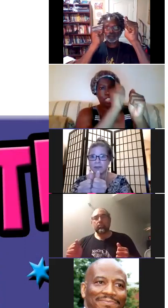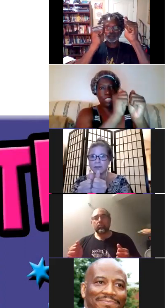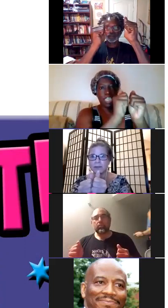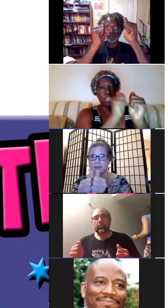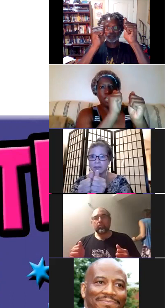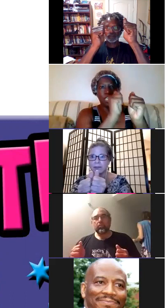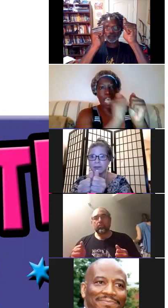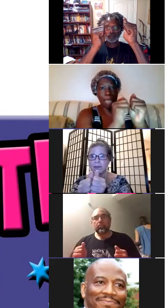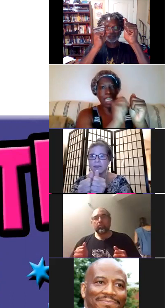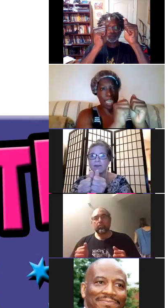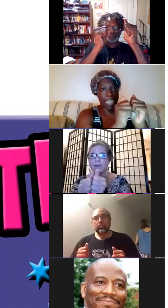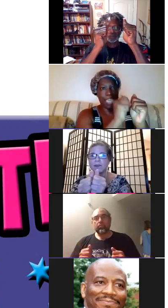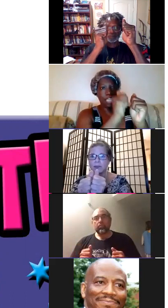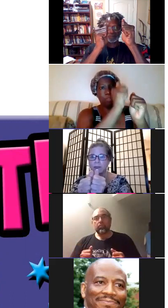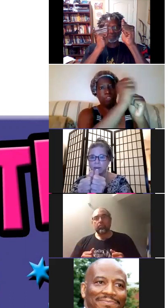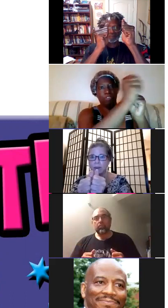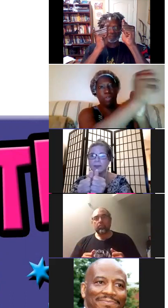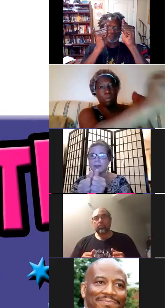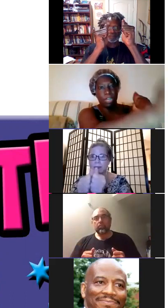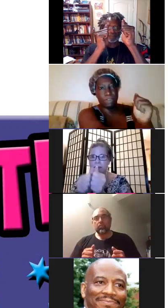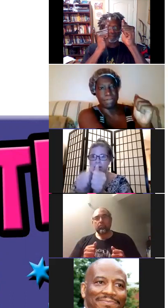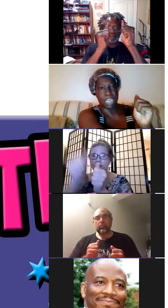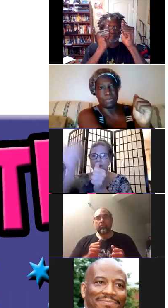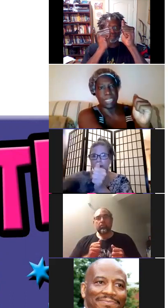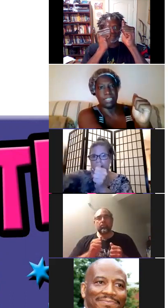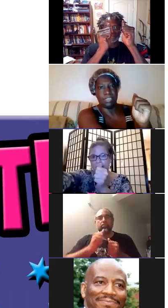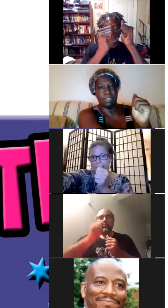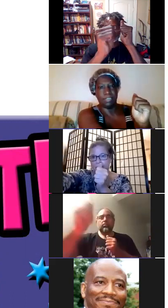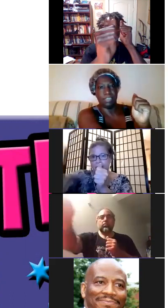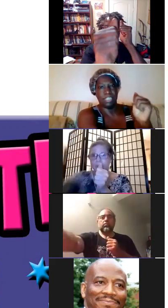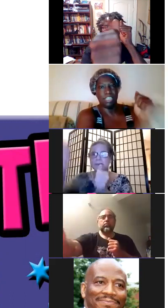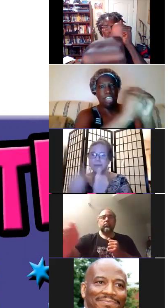and then you take your dominant hand and you move it far away from the other one.